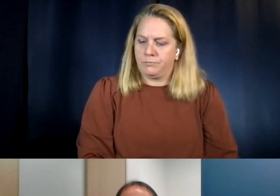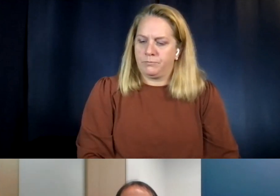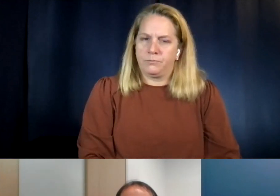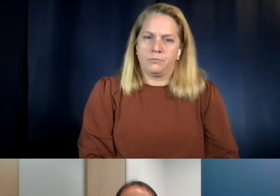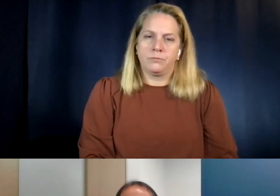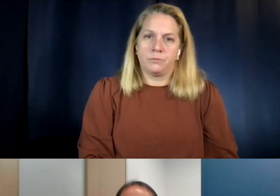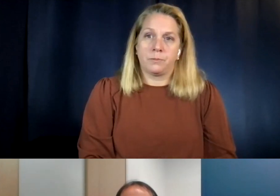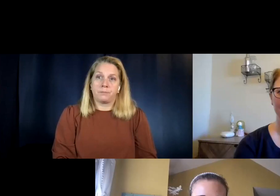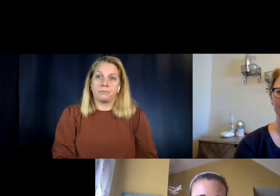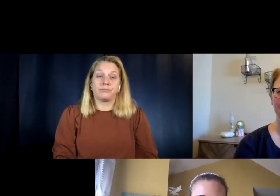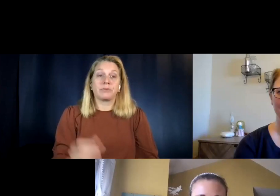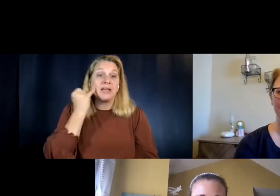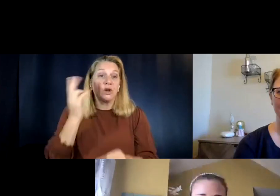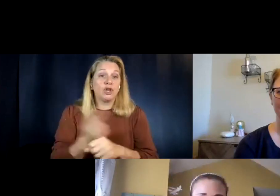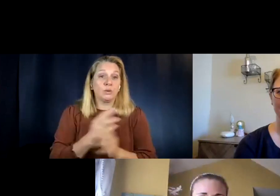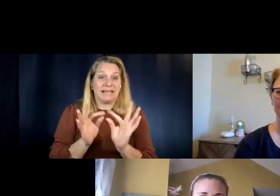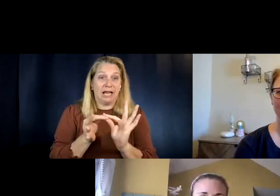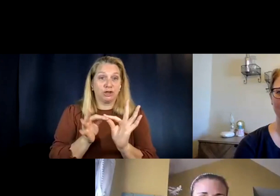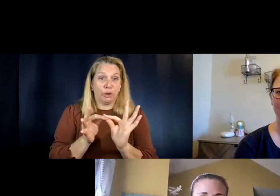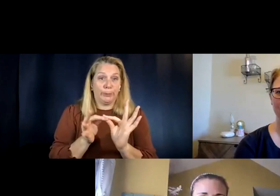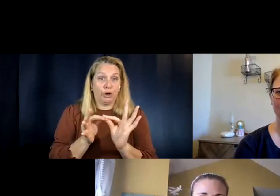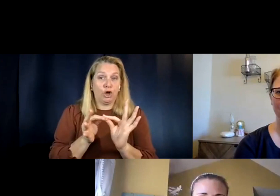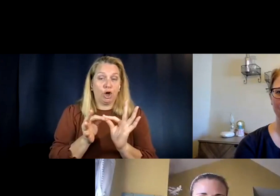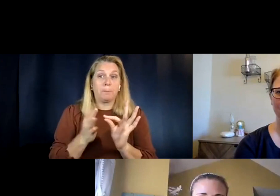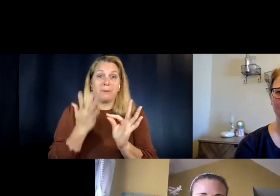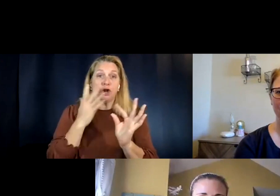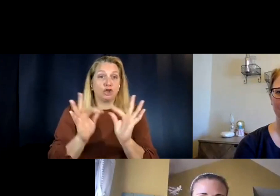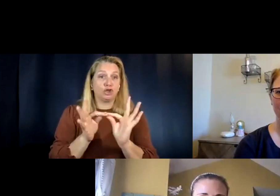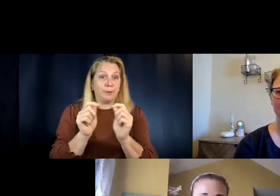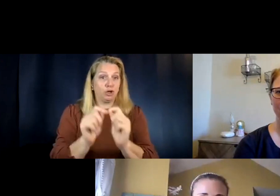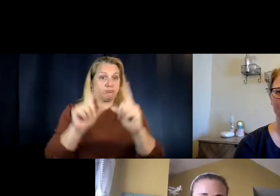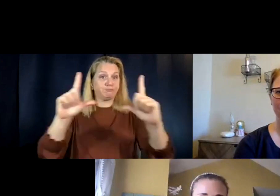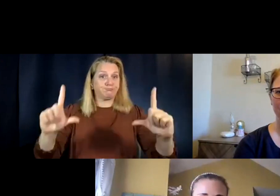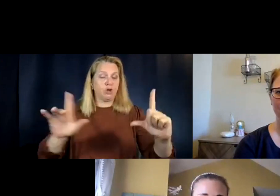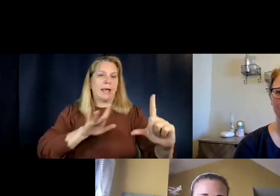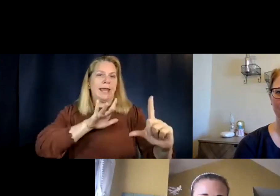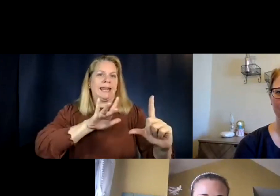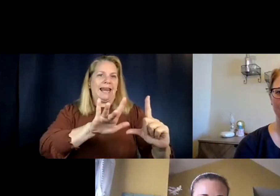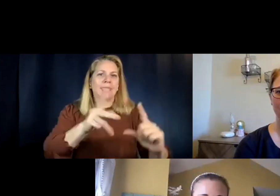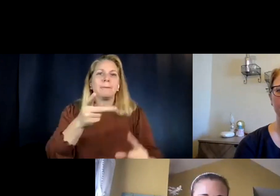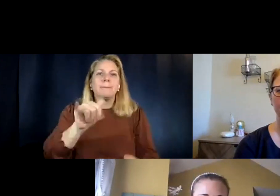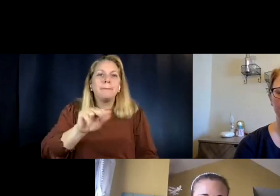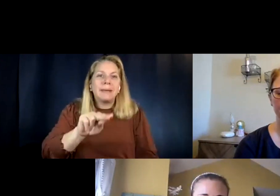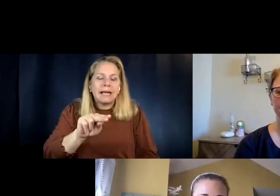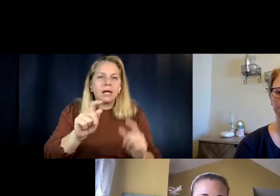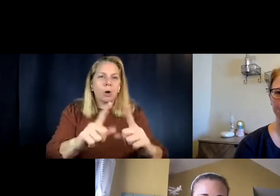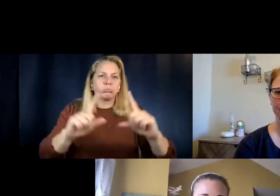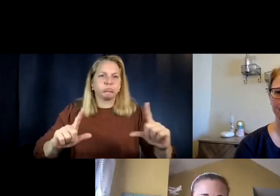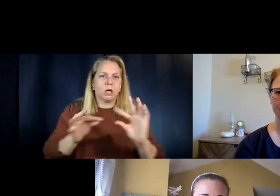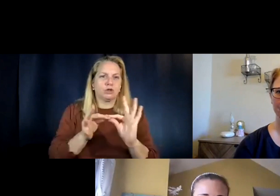If you're using the interpreter, you can maybe, if you want the interpreter to be bigger, you can spotlight the interpreter.